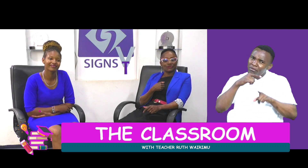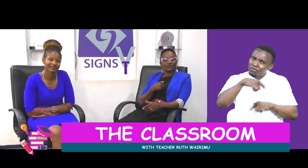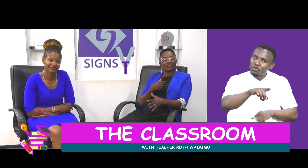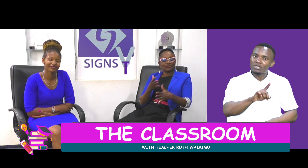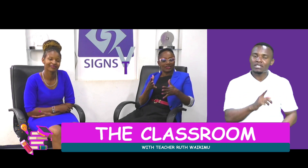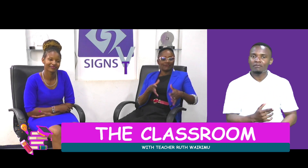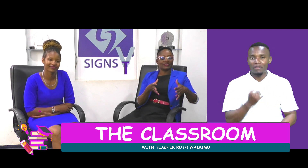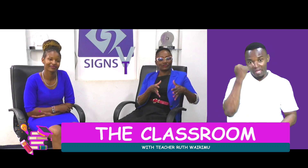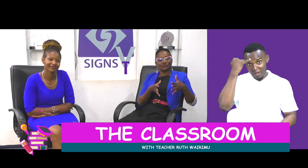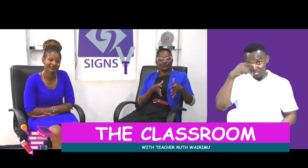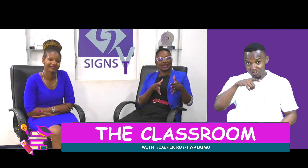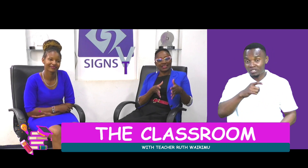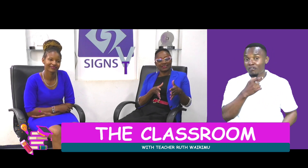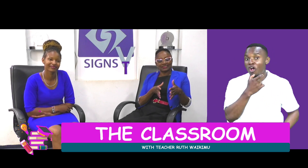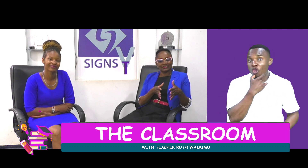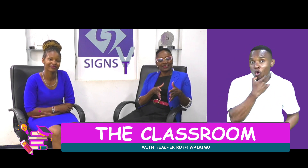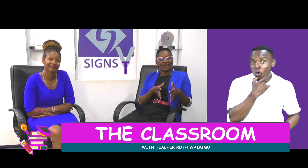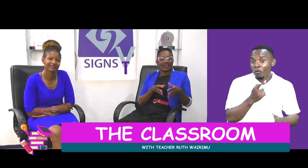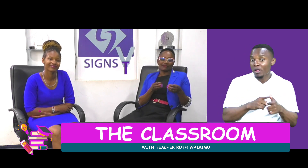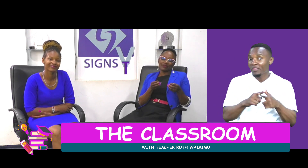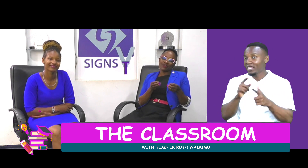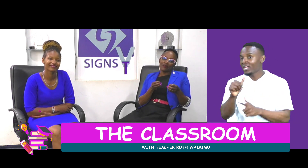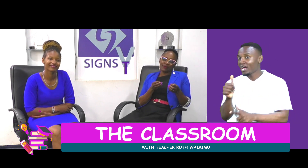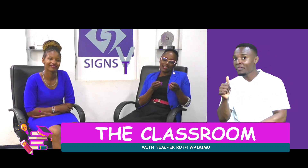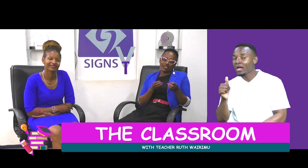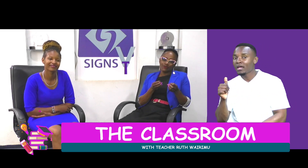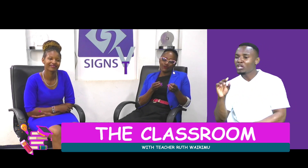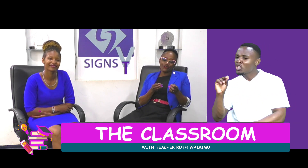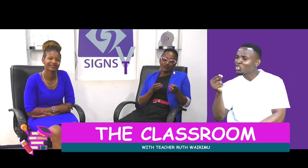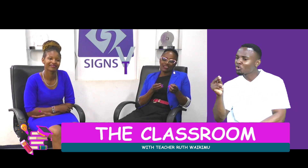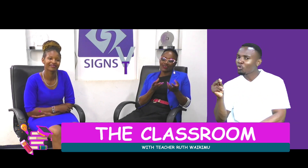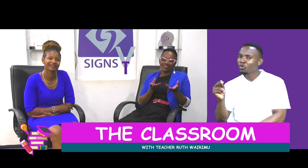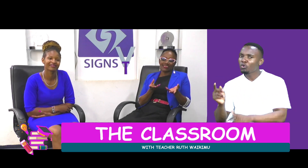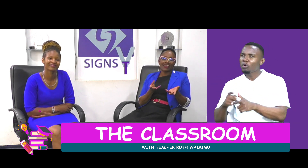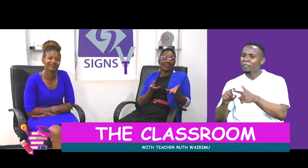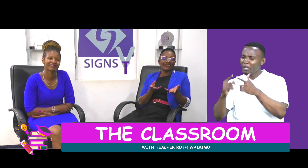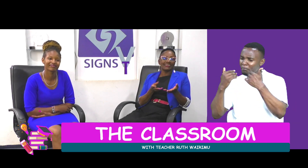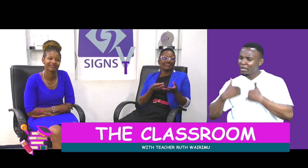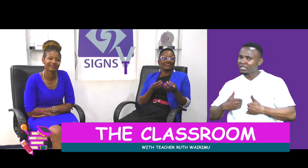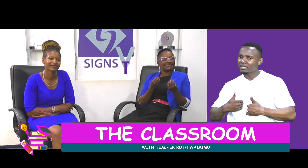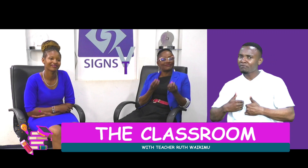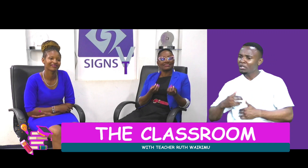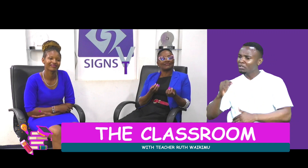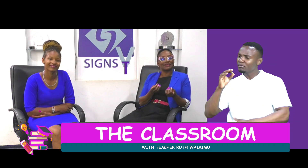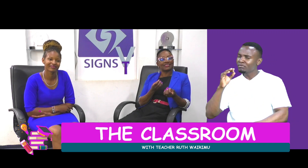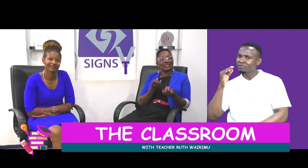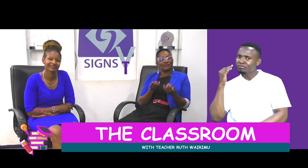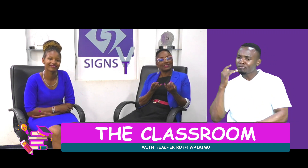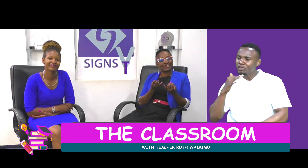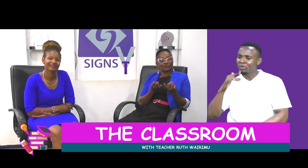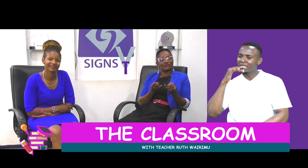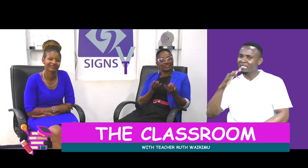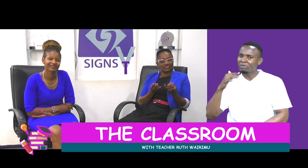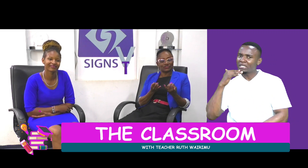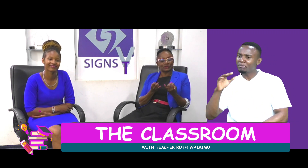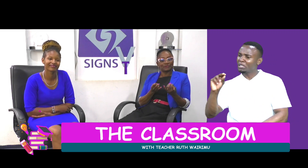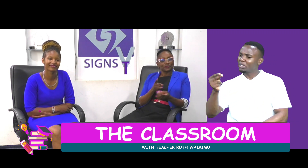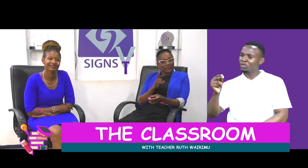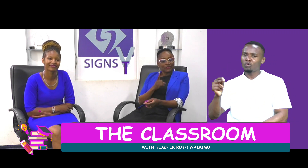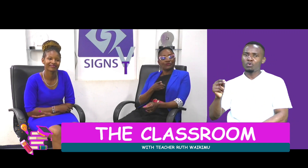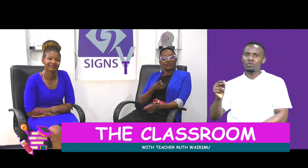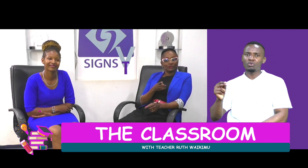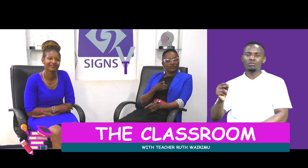I'm a Kikuyu, then we happen to go to a gathering, I speak all my Kikuyu and you are there hanging, it definitely by the end of that